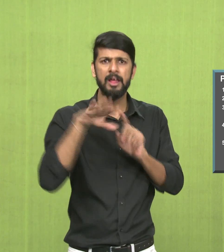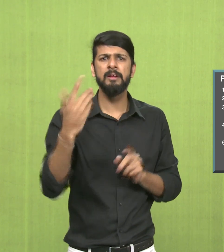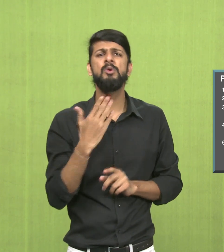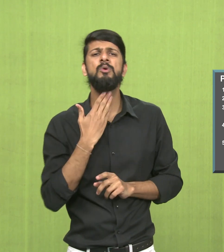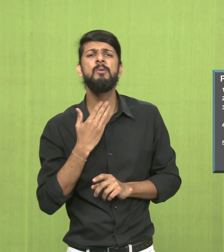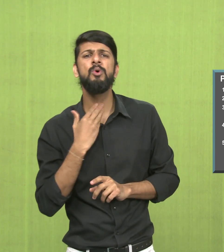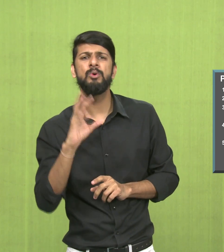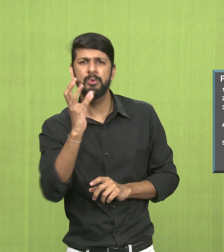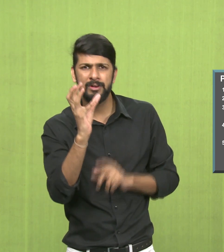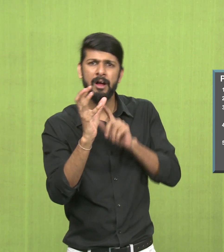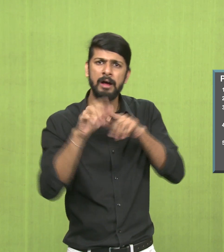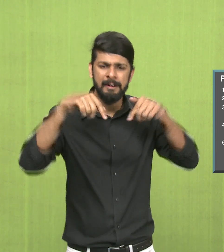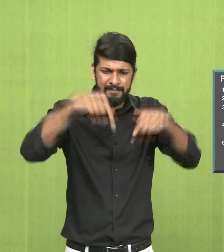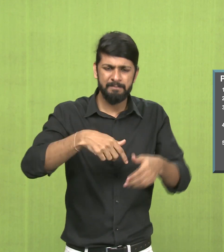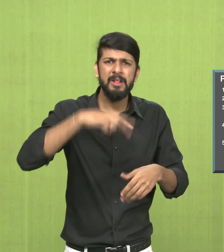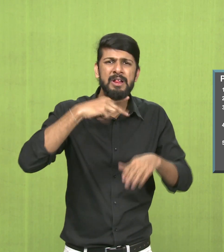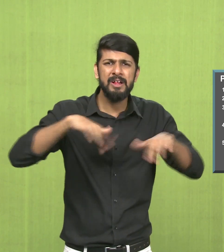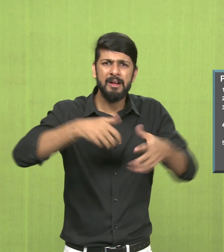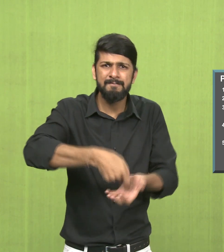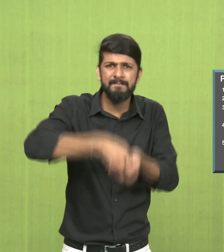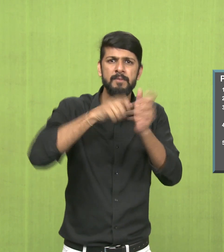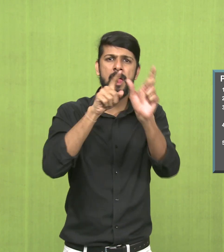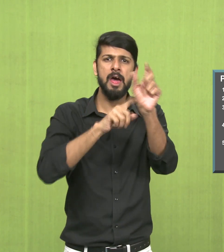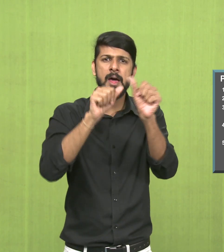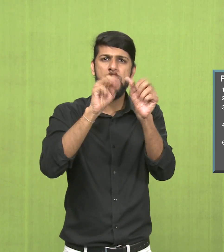Potato, sweet potato or yam